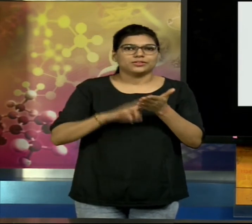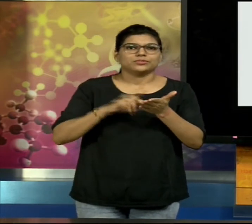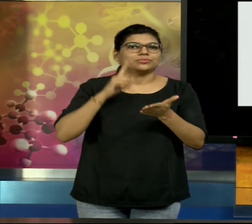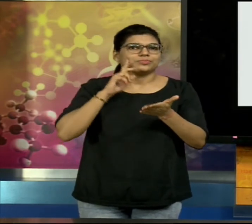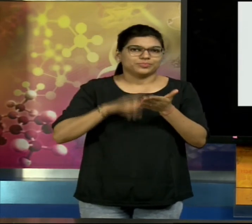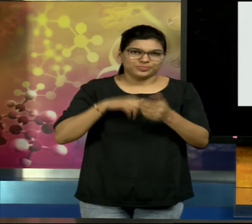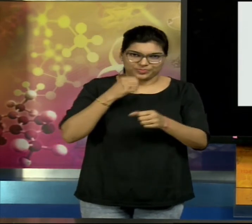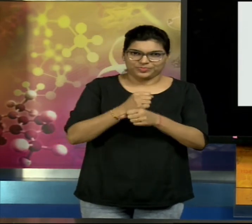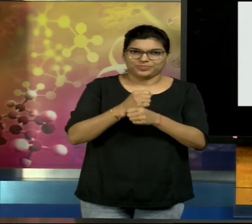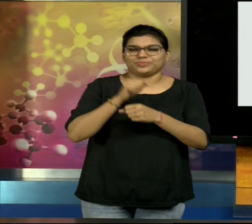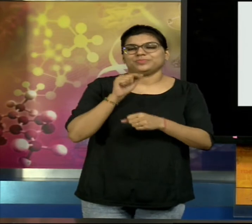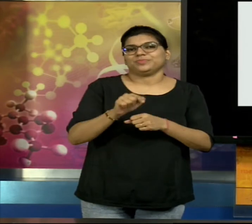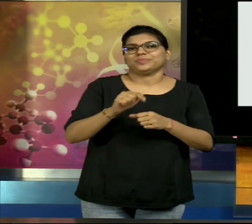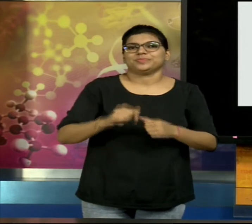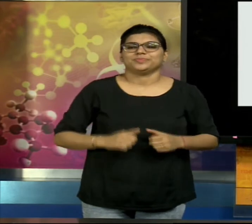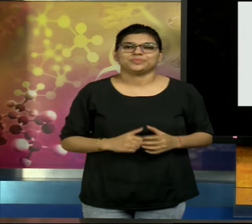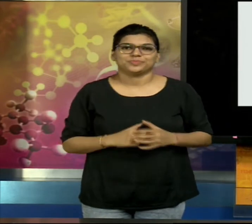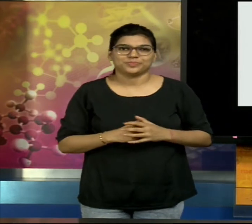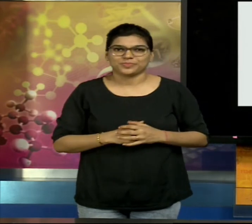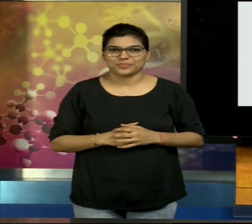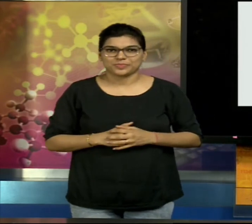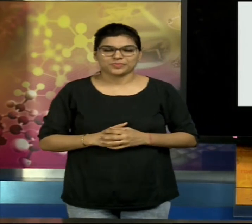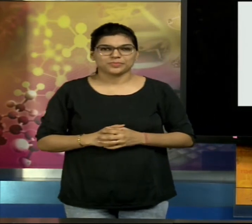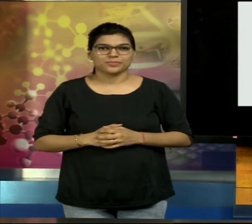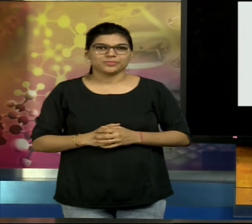we can purchase the item. So that is known as bargaining.